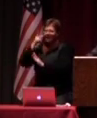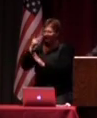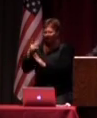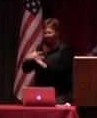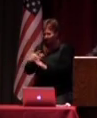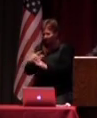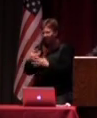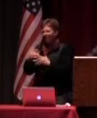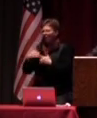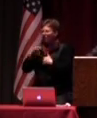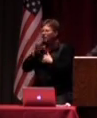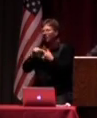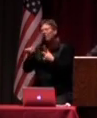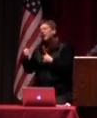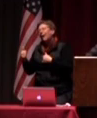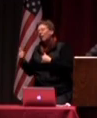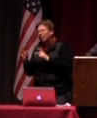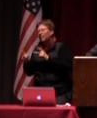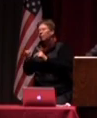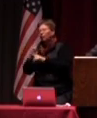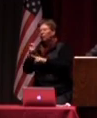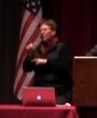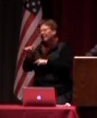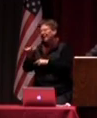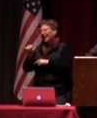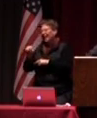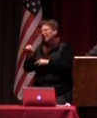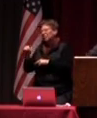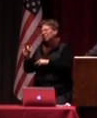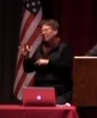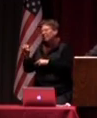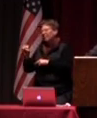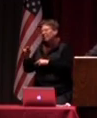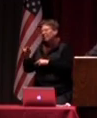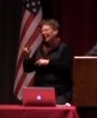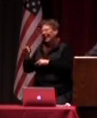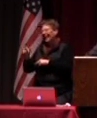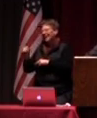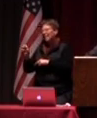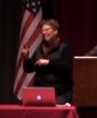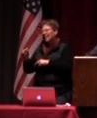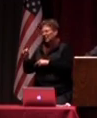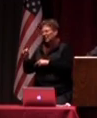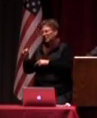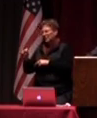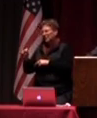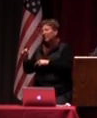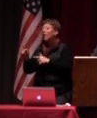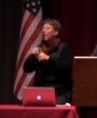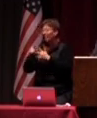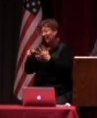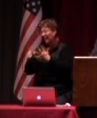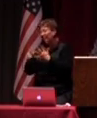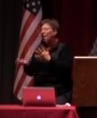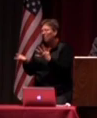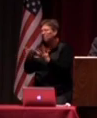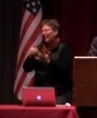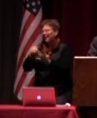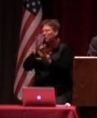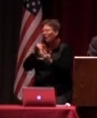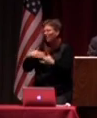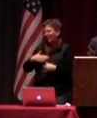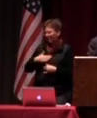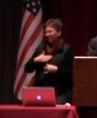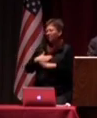figures from the Age of Enlightenment who could be considered his predecessors in this regard. And then I will come back to Napoleon himself. So first,